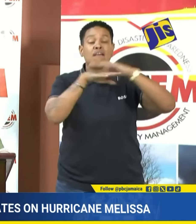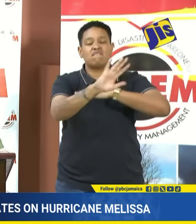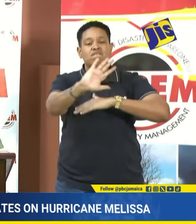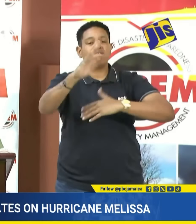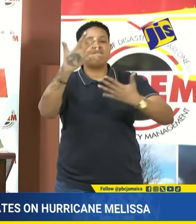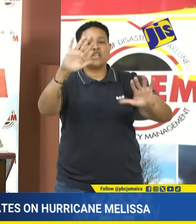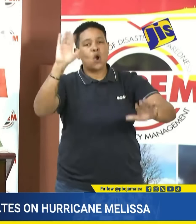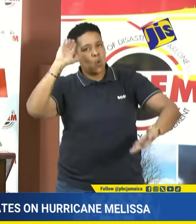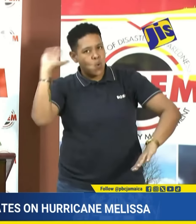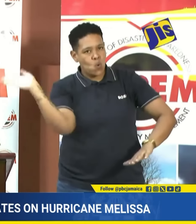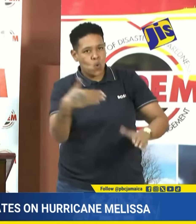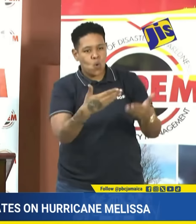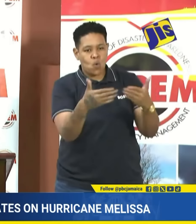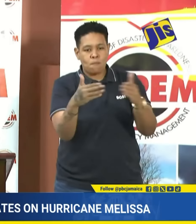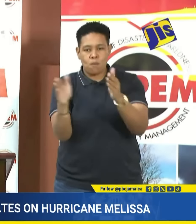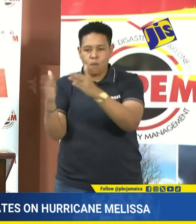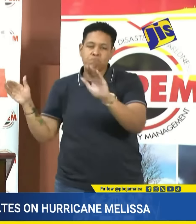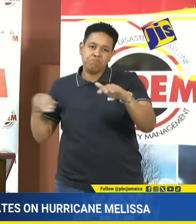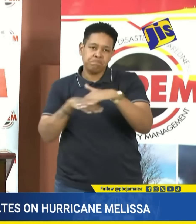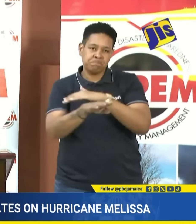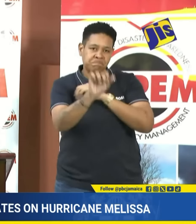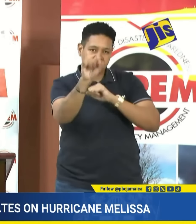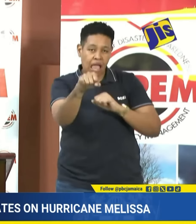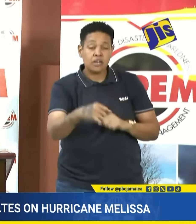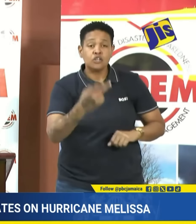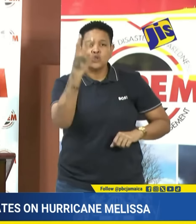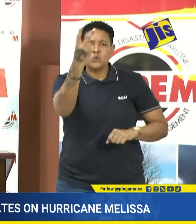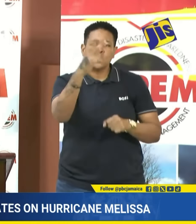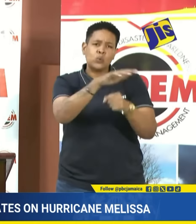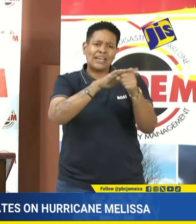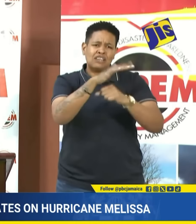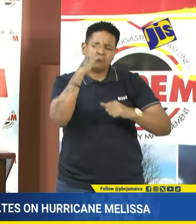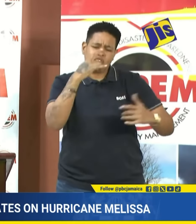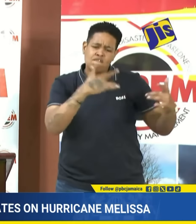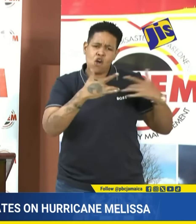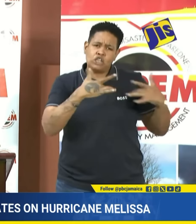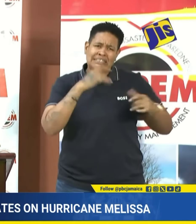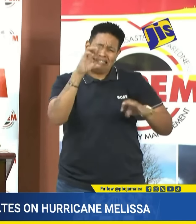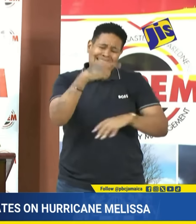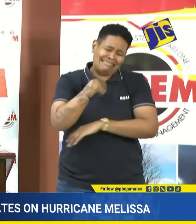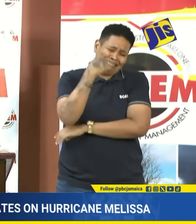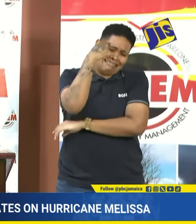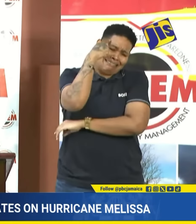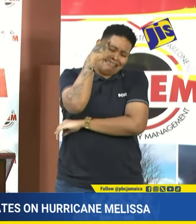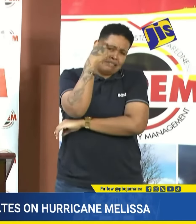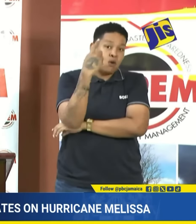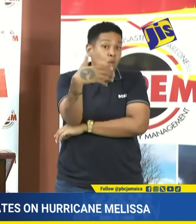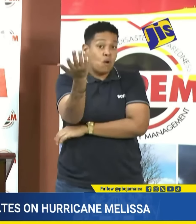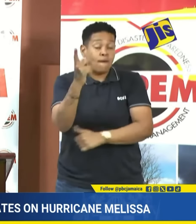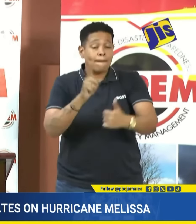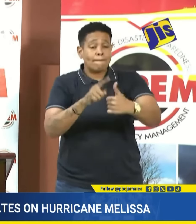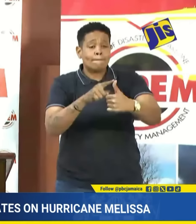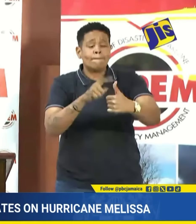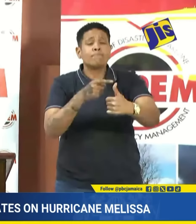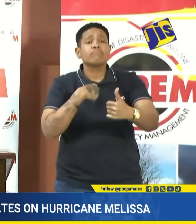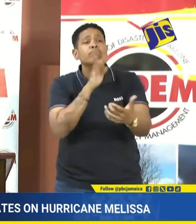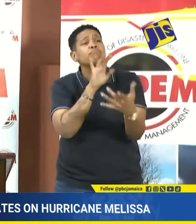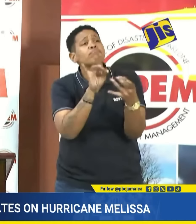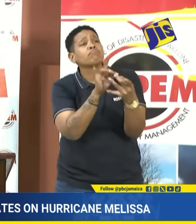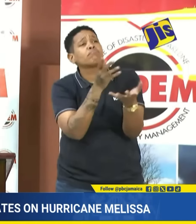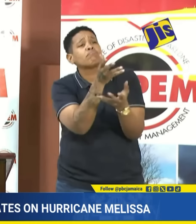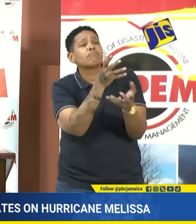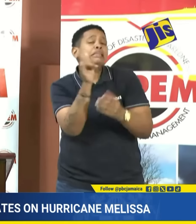been activated. There are two areas of concern I want to address quickly. One, I